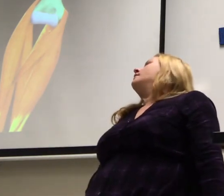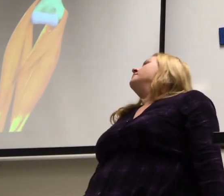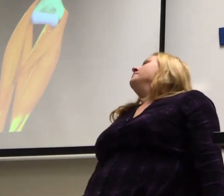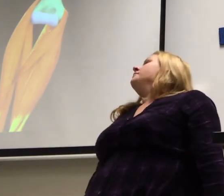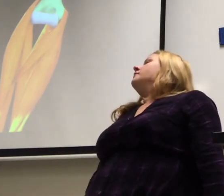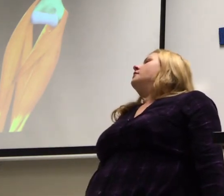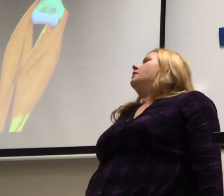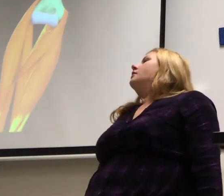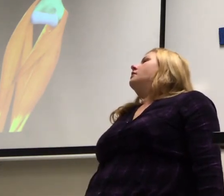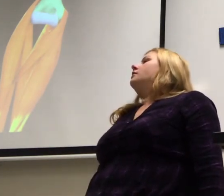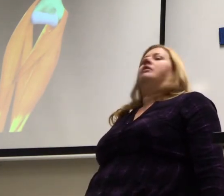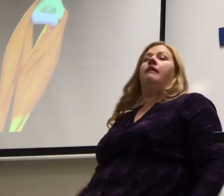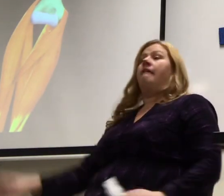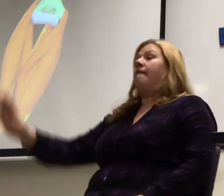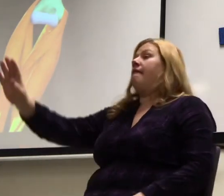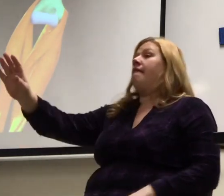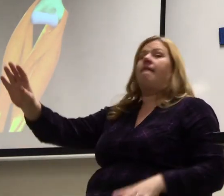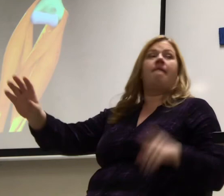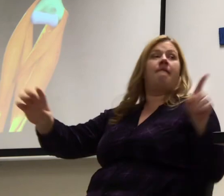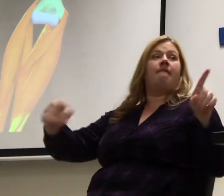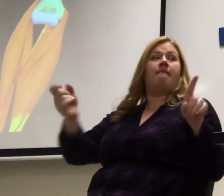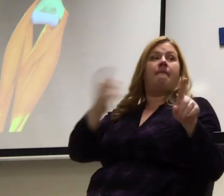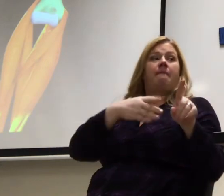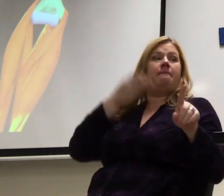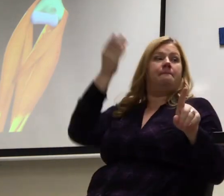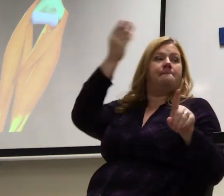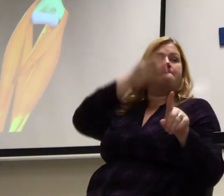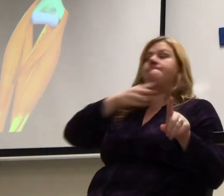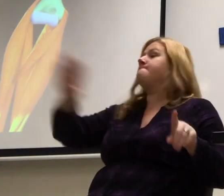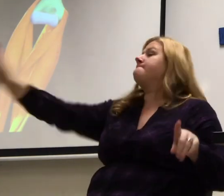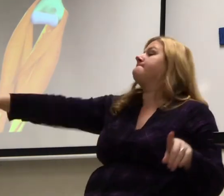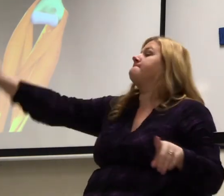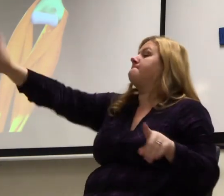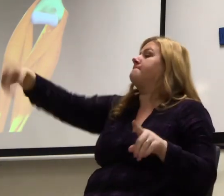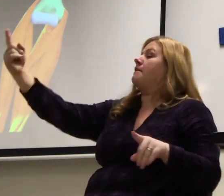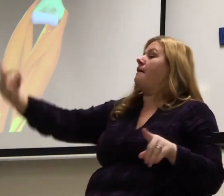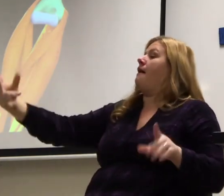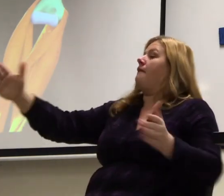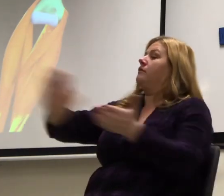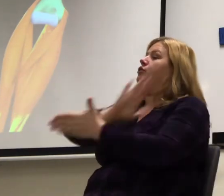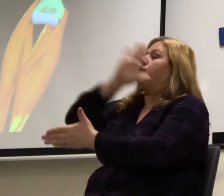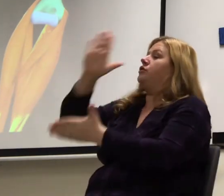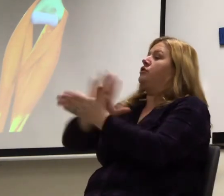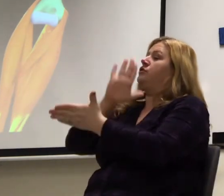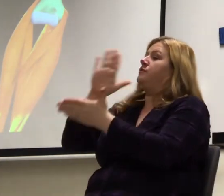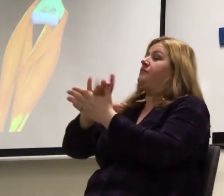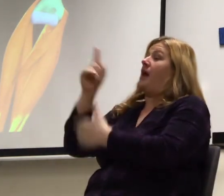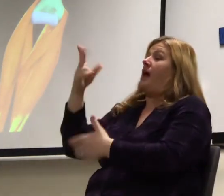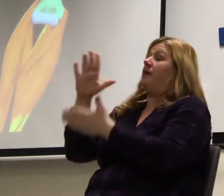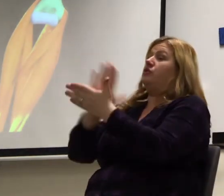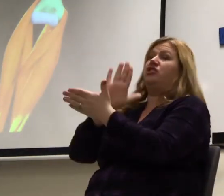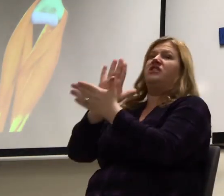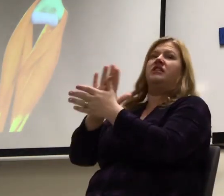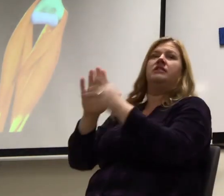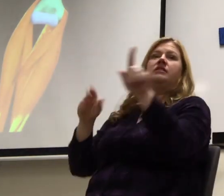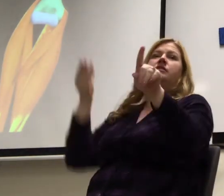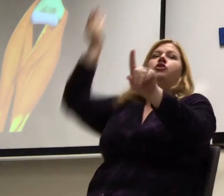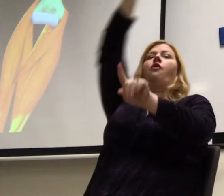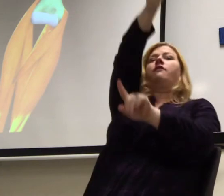Can we turn in the half sheet? Oh yeah, go ahead. If you want, turn your half sheets over by the torso. So fairly.